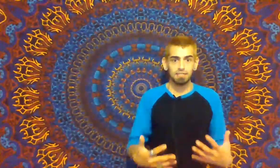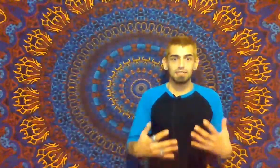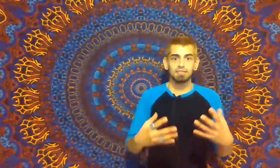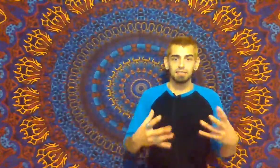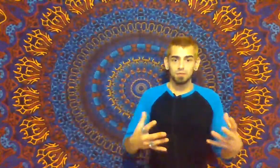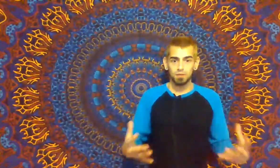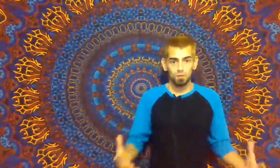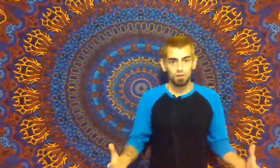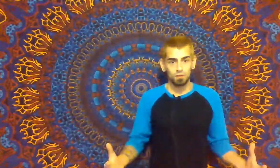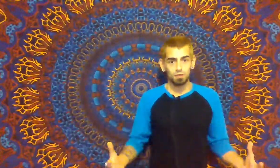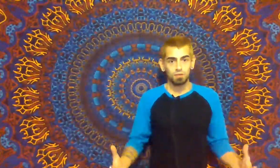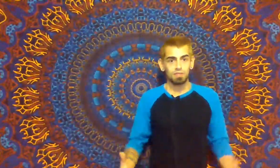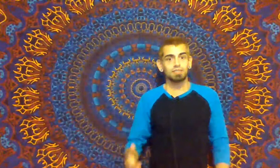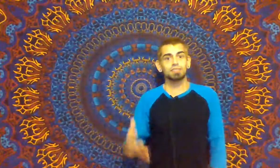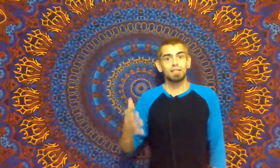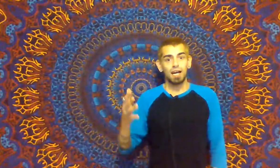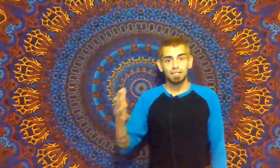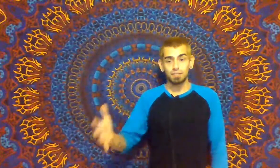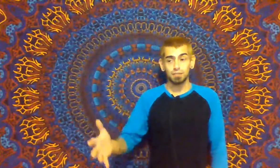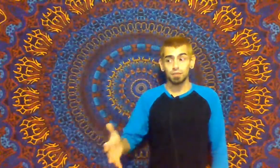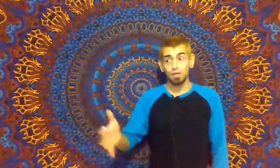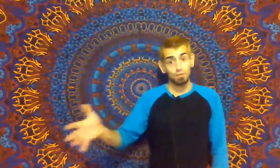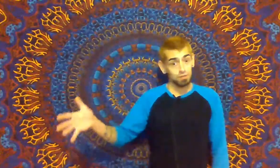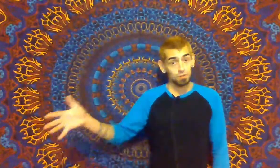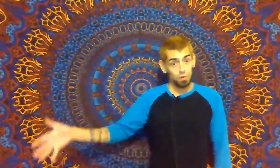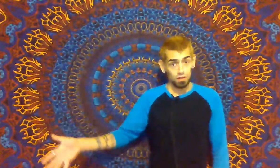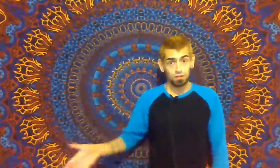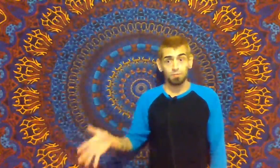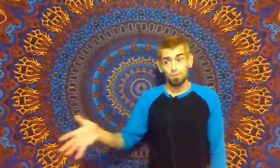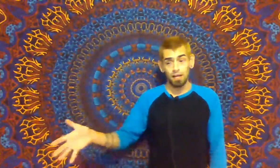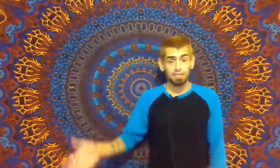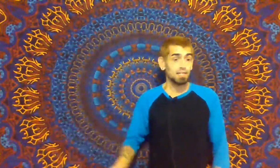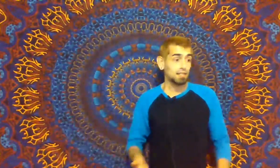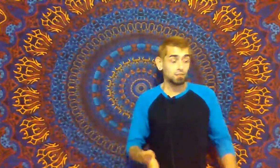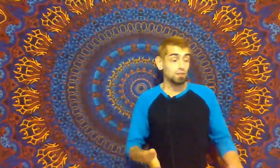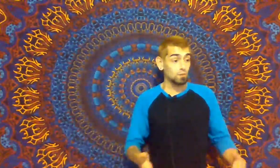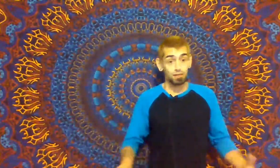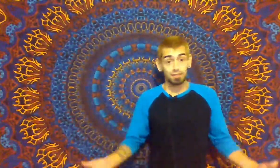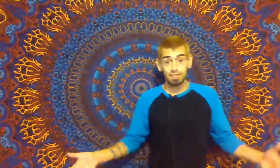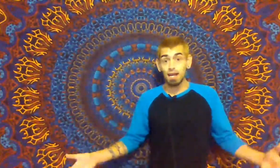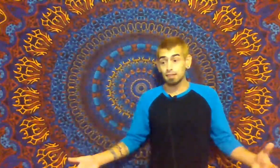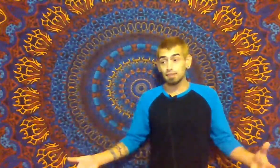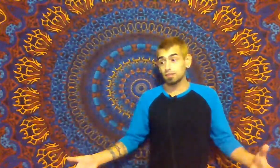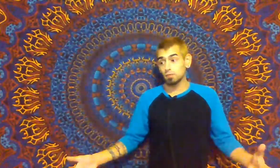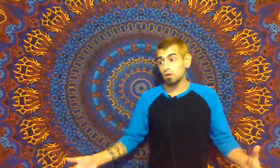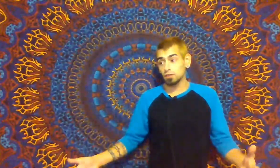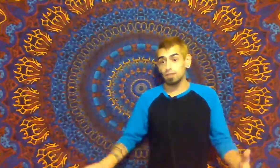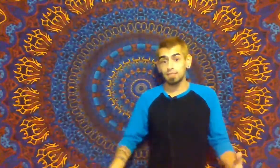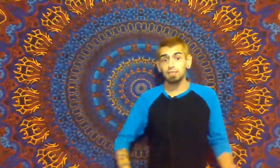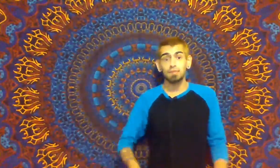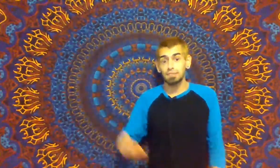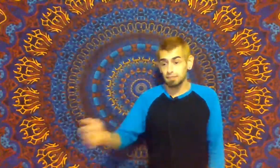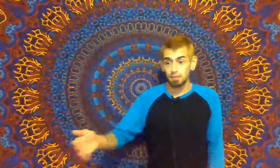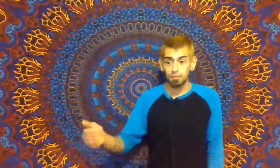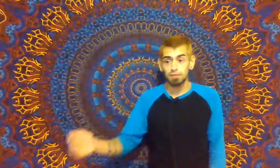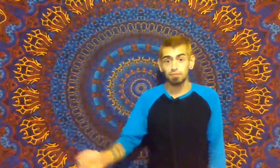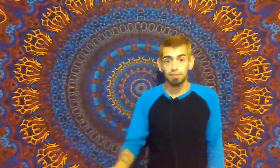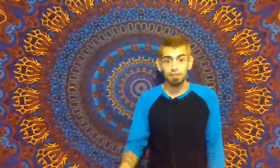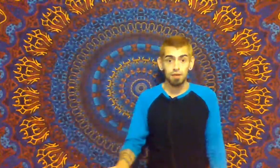This is where the water stone is. I need you to go into the water and find it. I don't know where exactly underwater it is, but it's somewhere in the middle of the